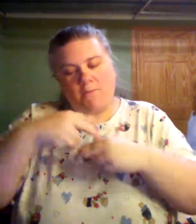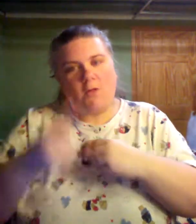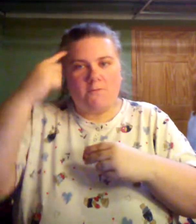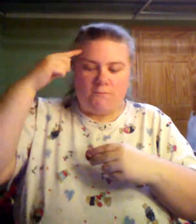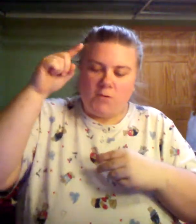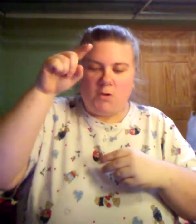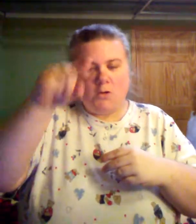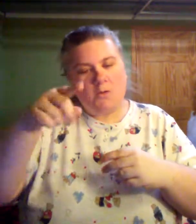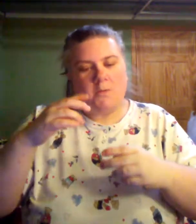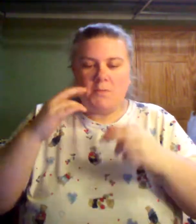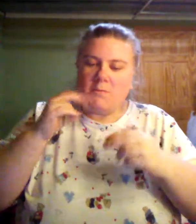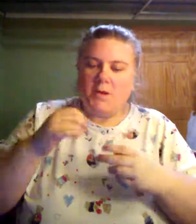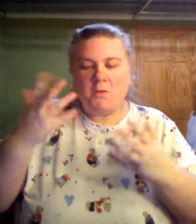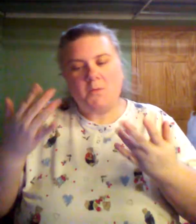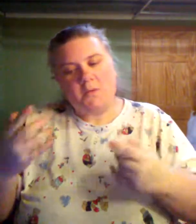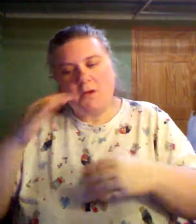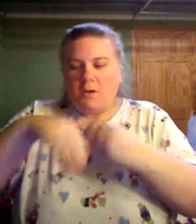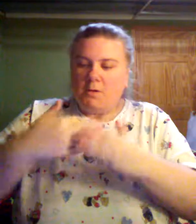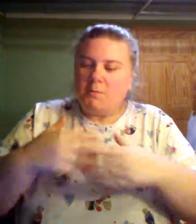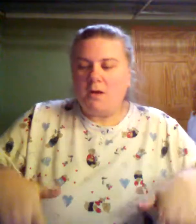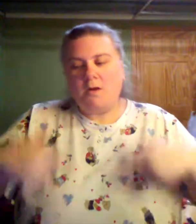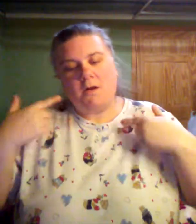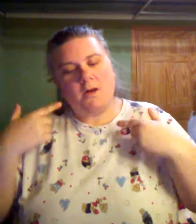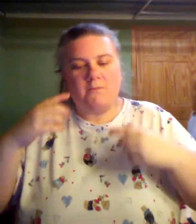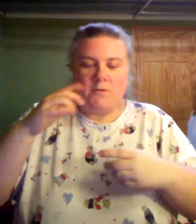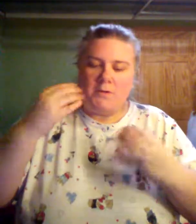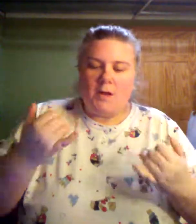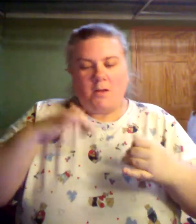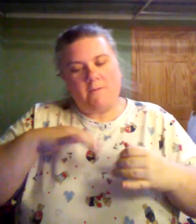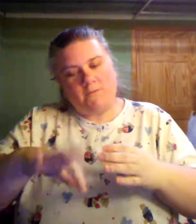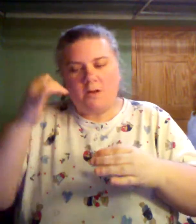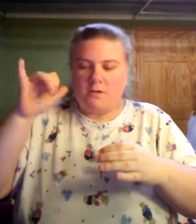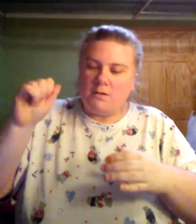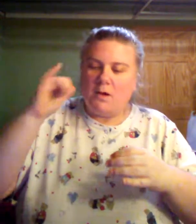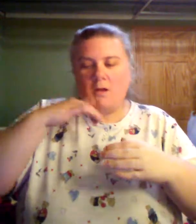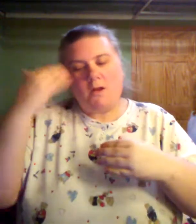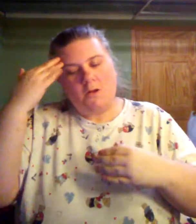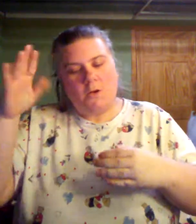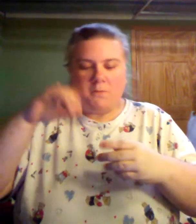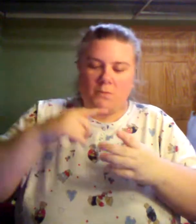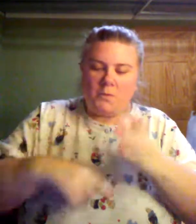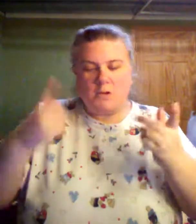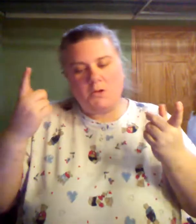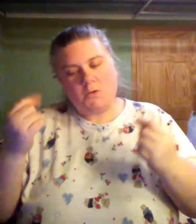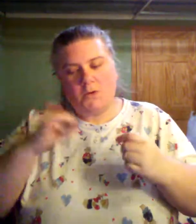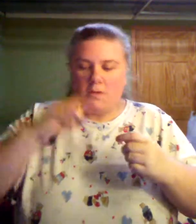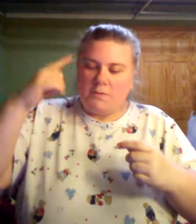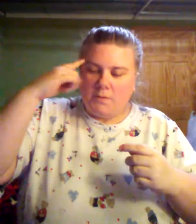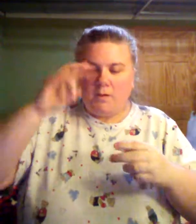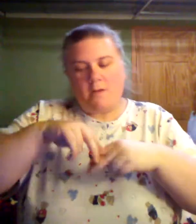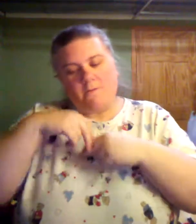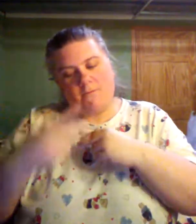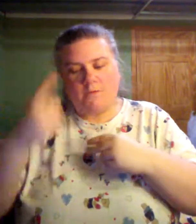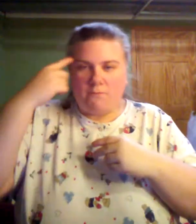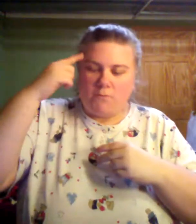for you I've been waiting all my life and now I find you I don't know where to live, I think I'm